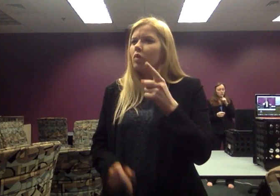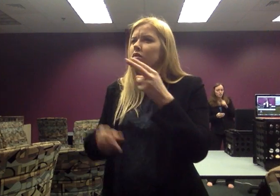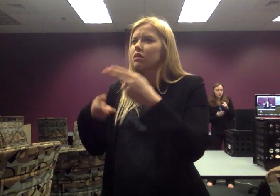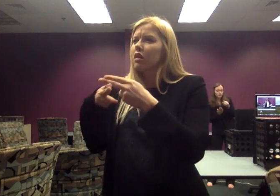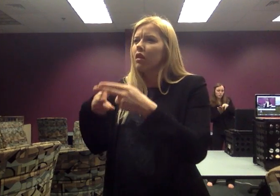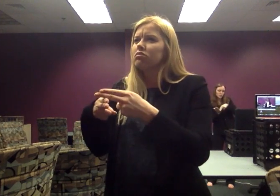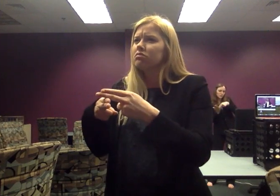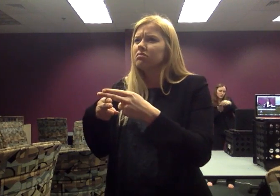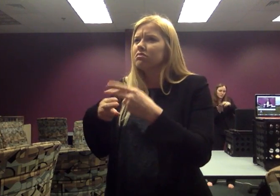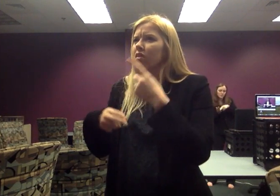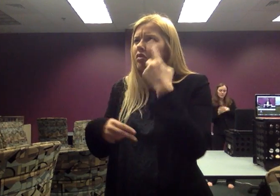Adam.